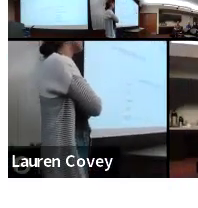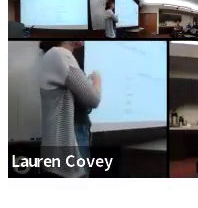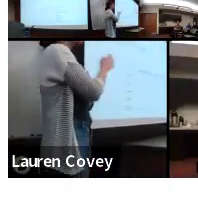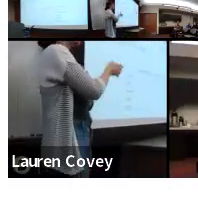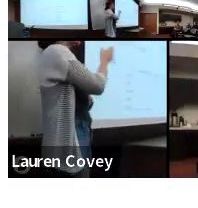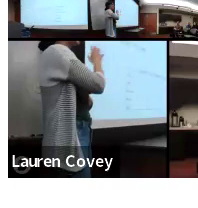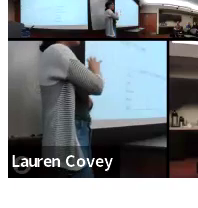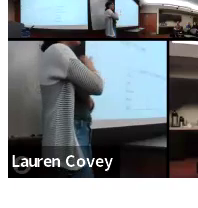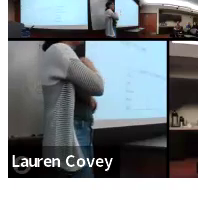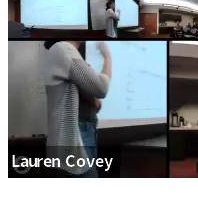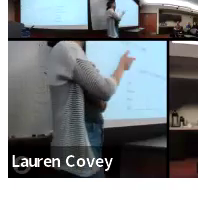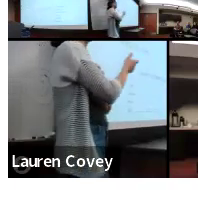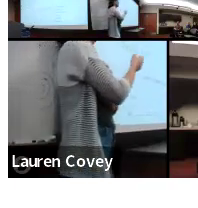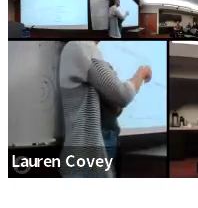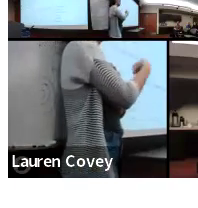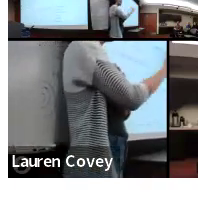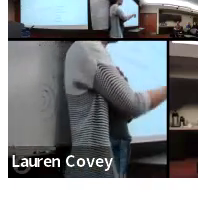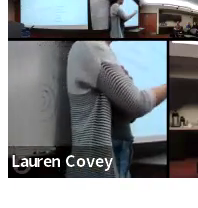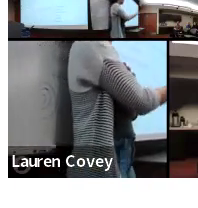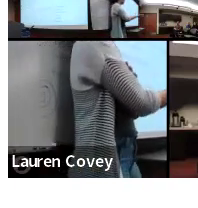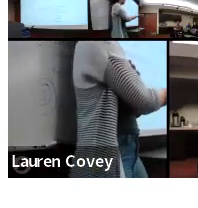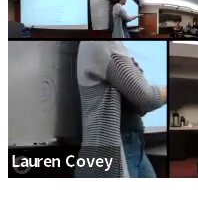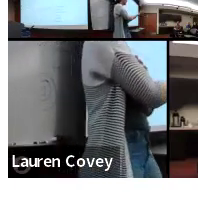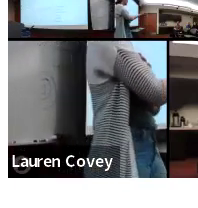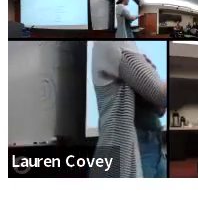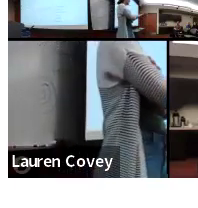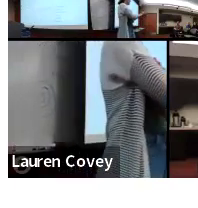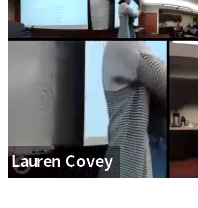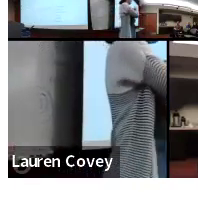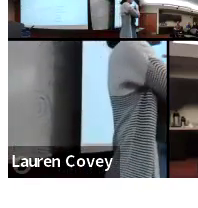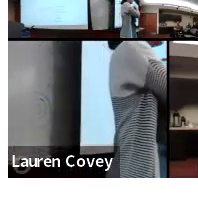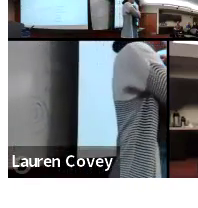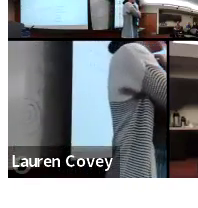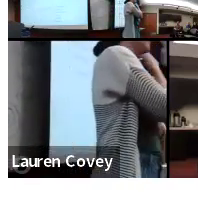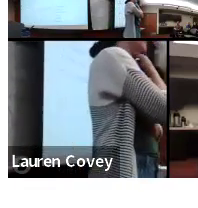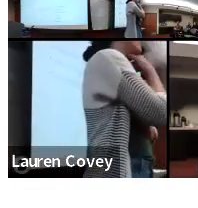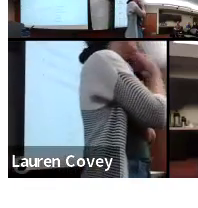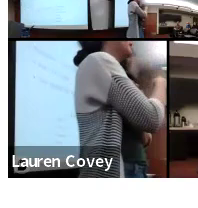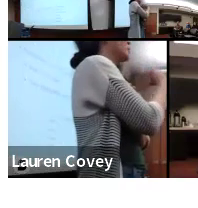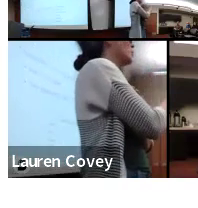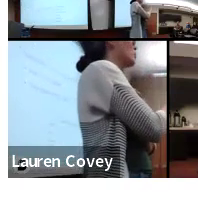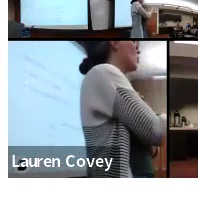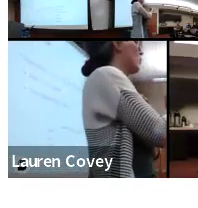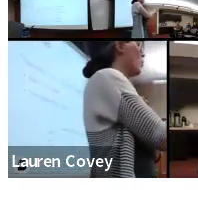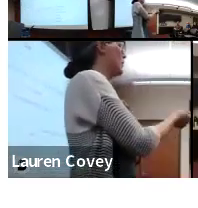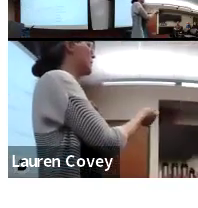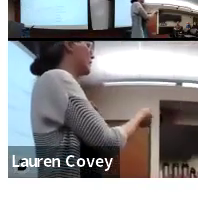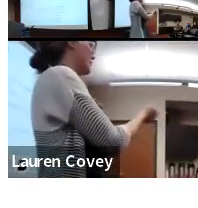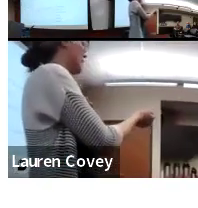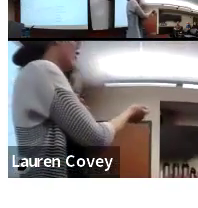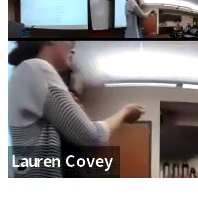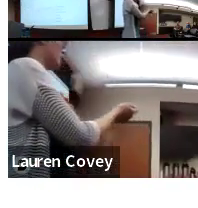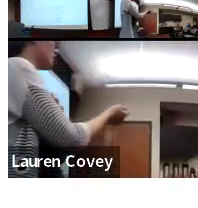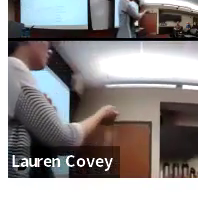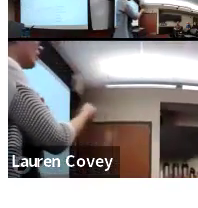also you're thinking because they're not using noun phrases to introduce entities when they're doing the narratives, would they do so more in a